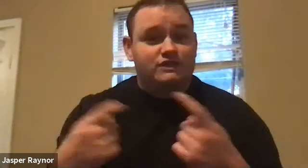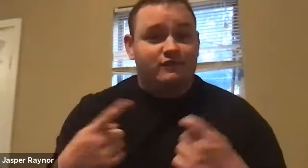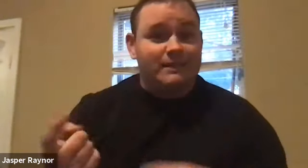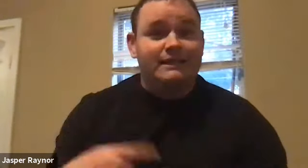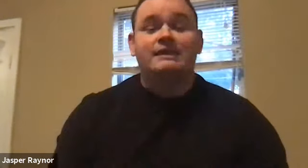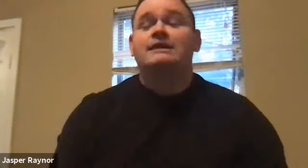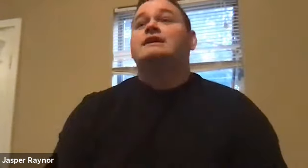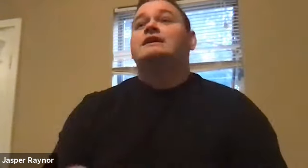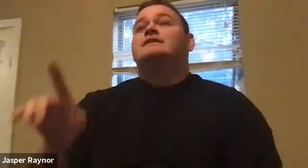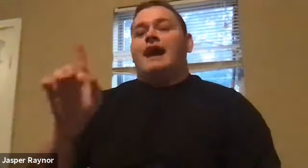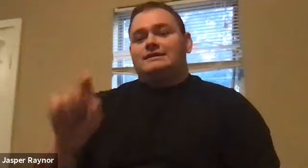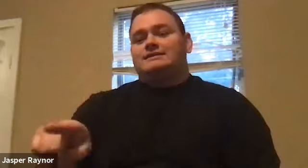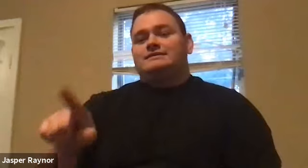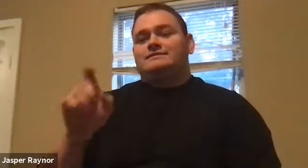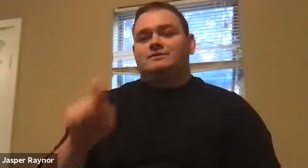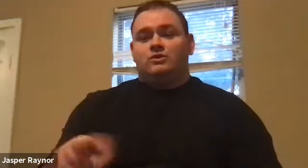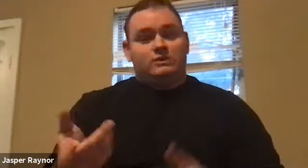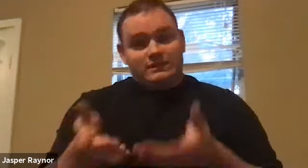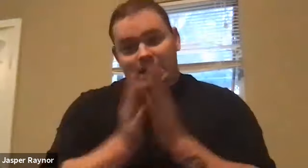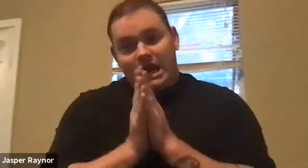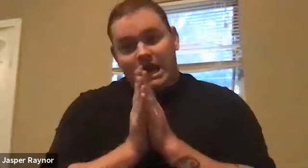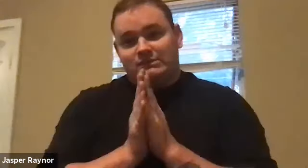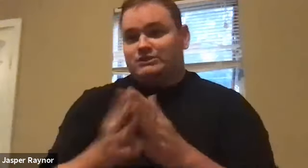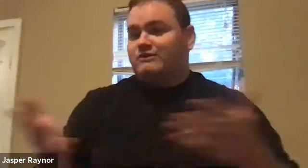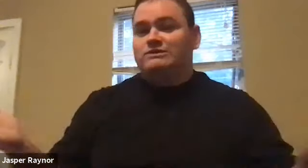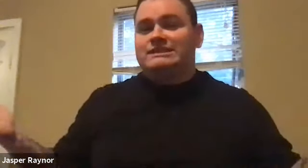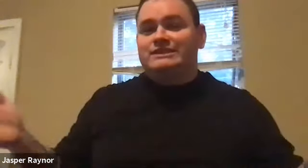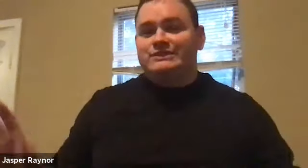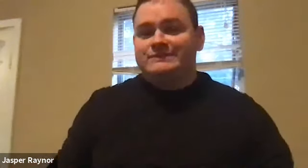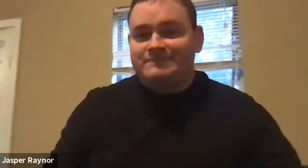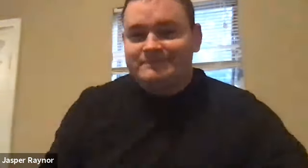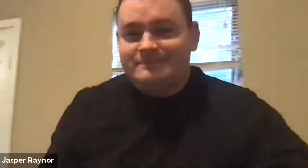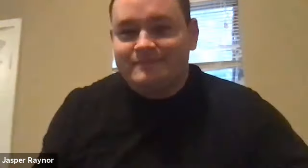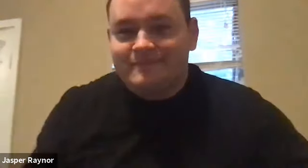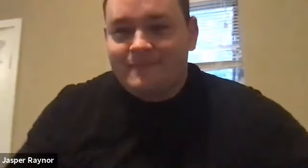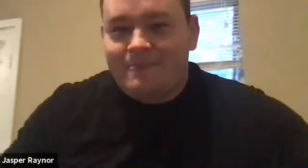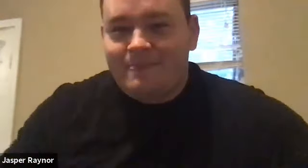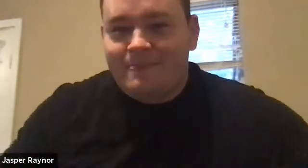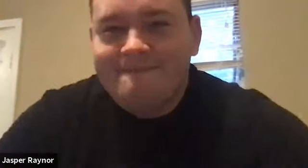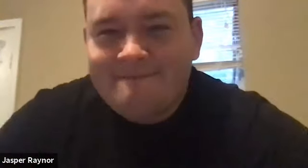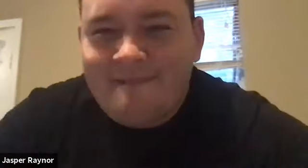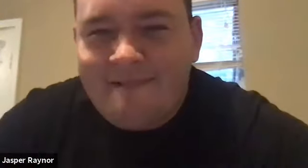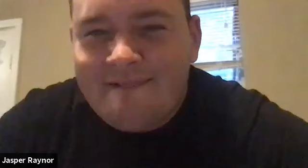for me? Ask. Yeah. Or you can sign ask, whichever one's I've easier. seen it more towards the mouth, like this.